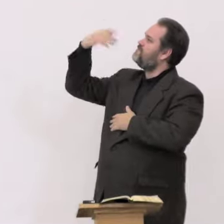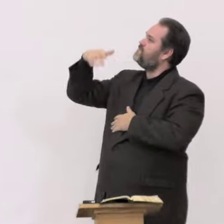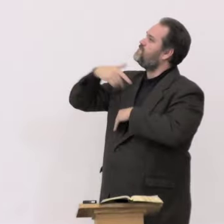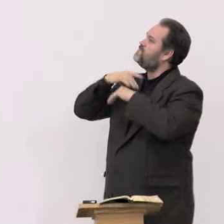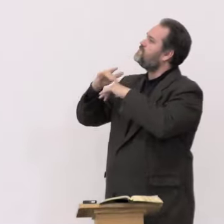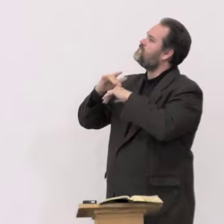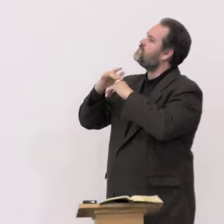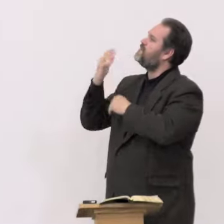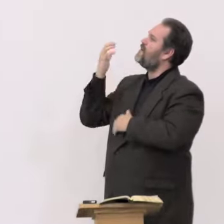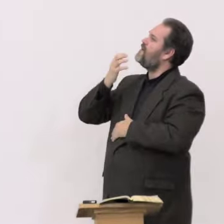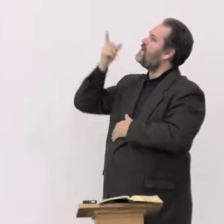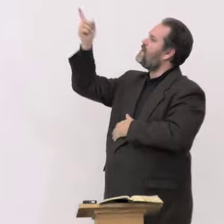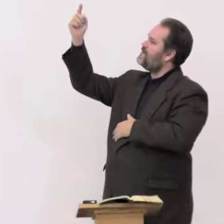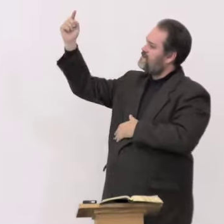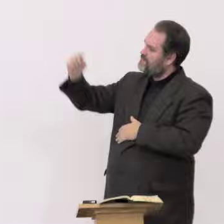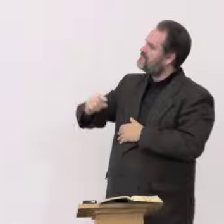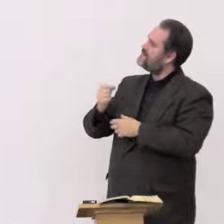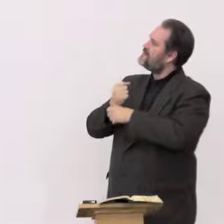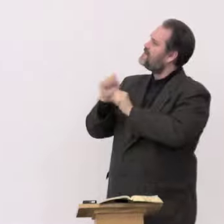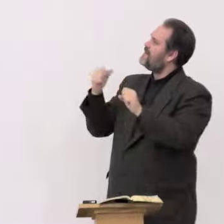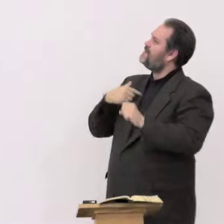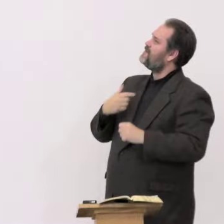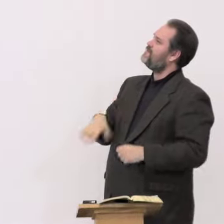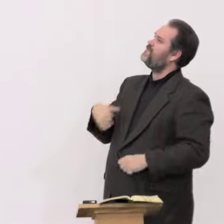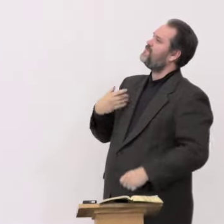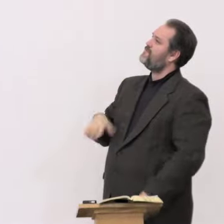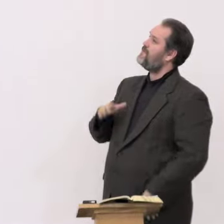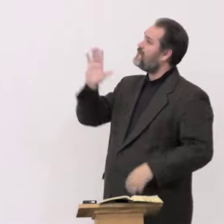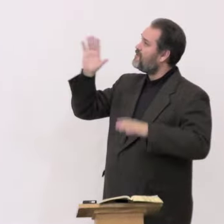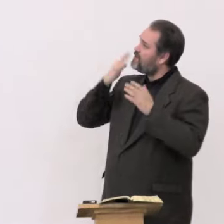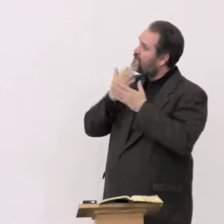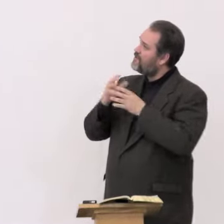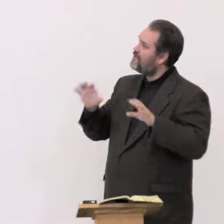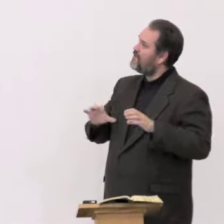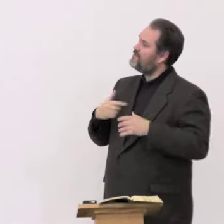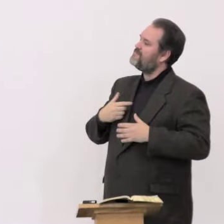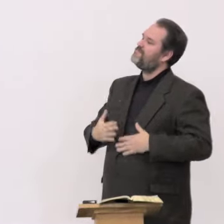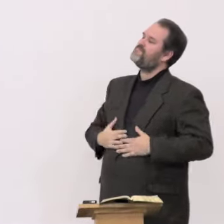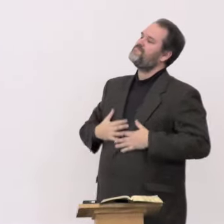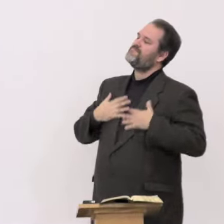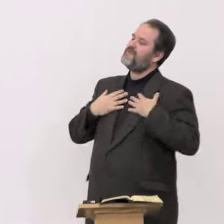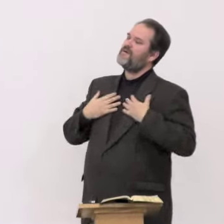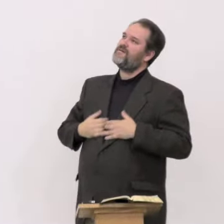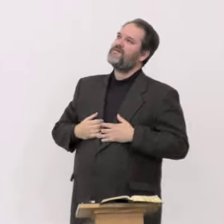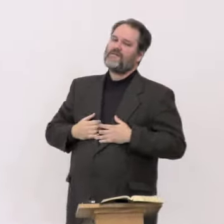Let's think about the Jesus Christ one. Because he came to save us and his good word.